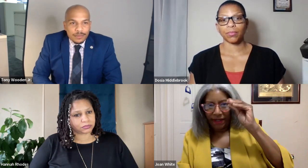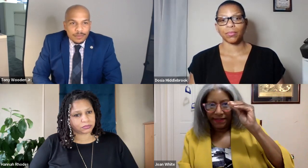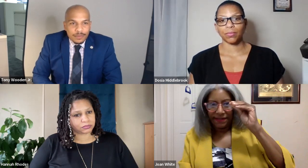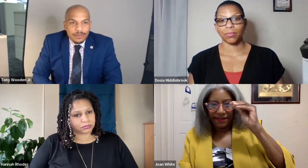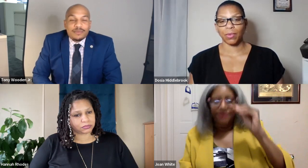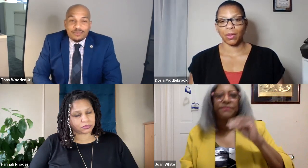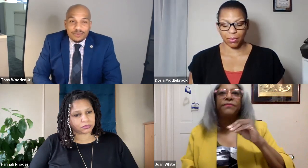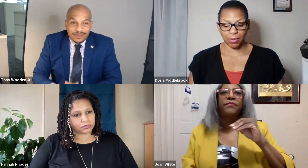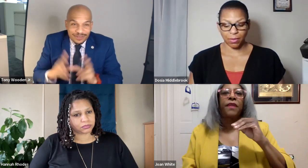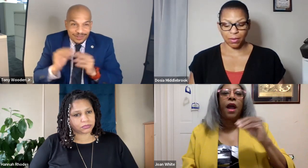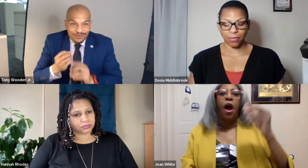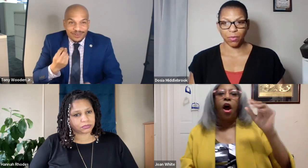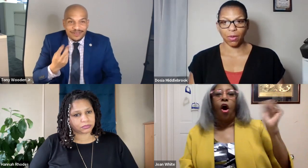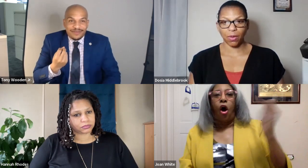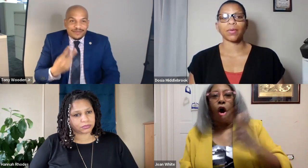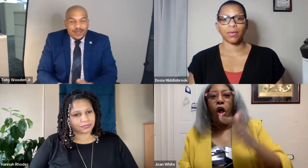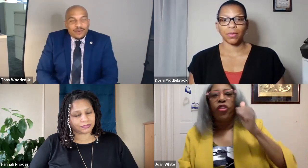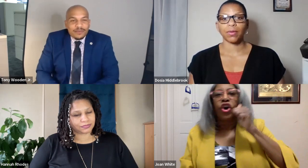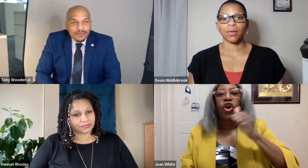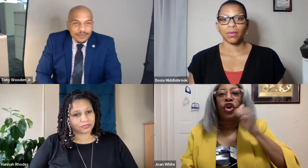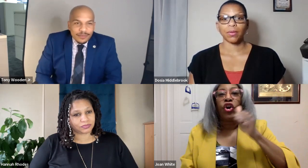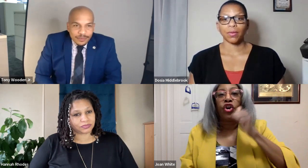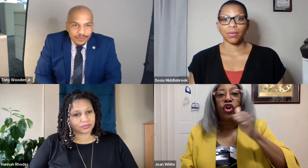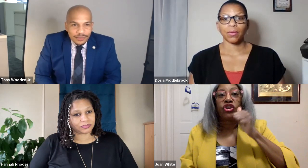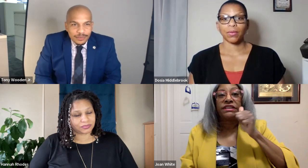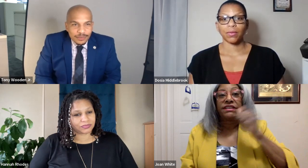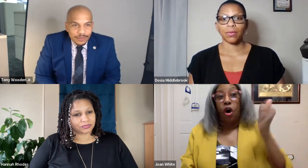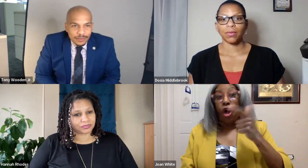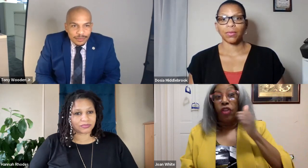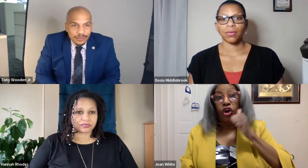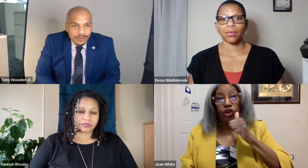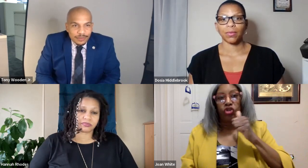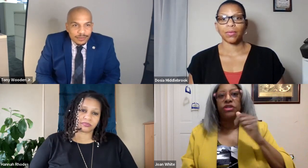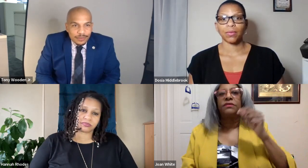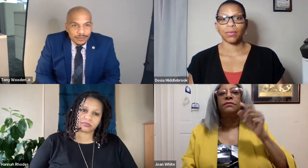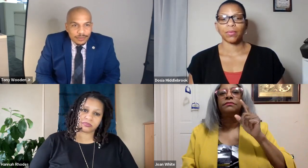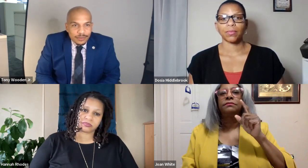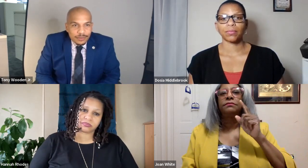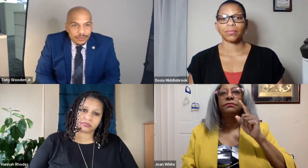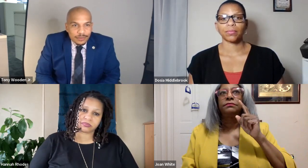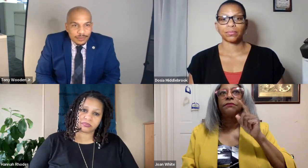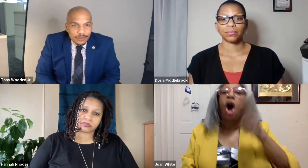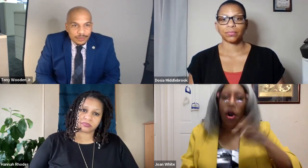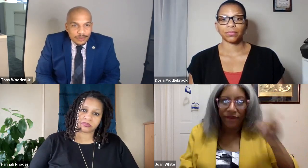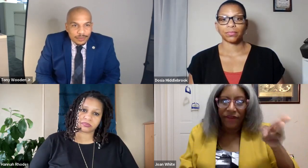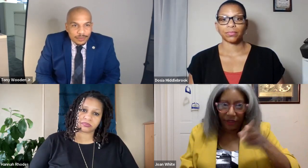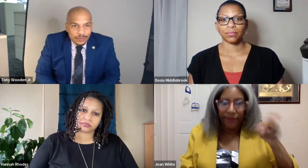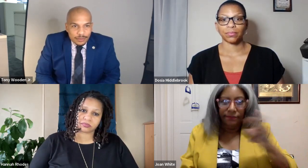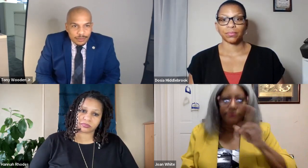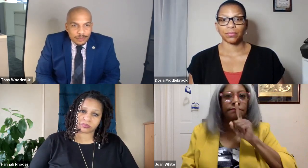8 girls and 4 boys. Wow, 12 children. And the girls, all the girls